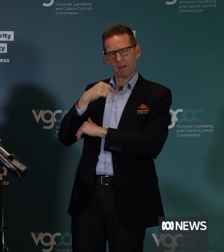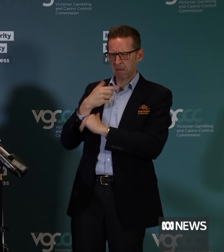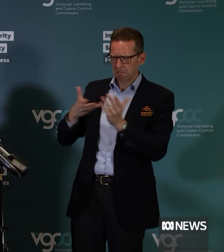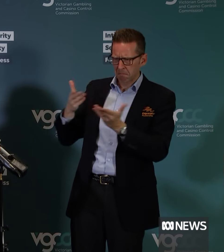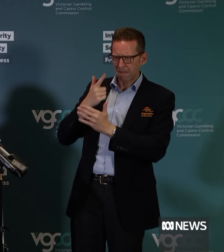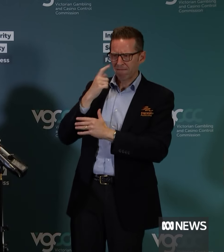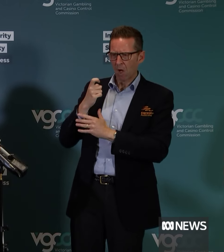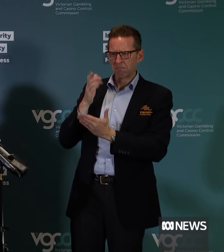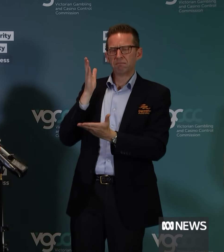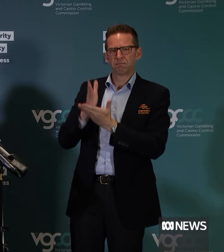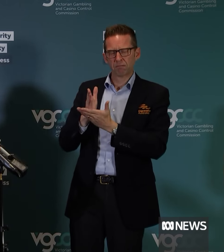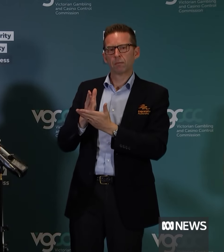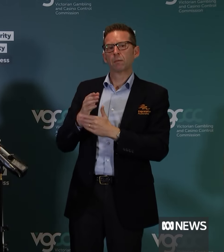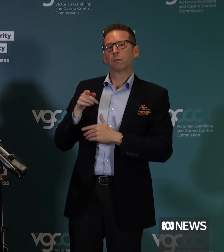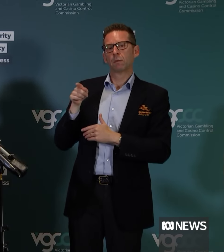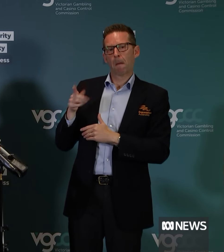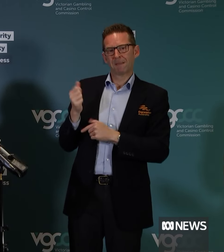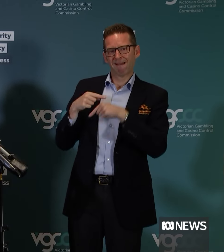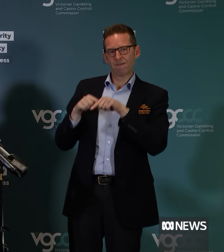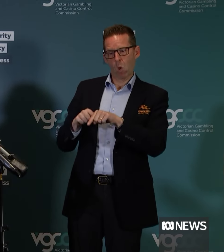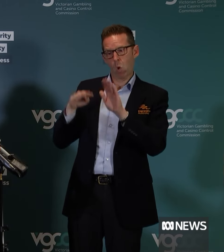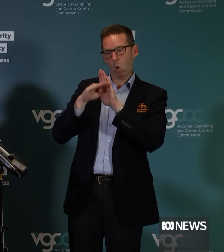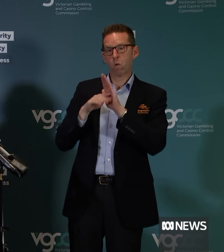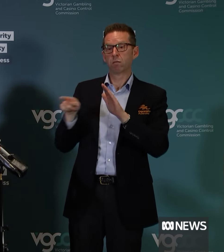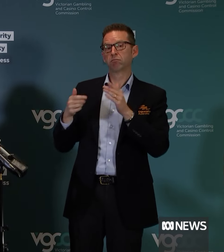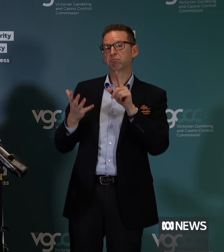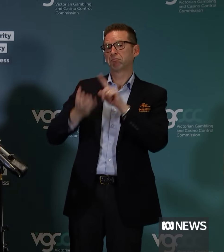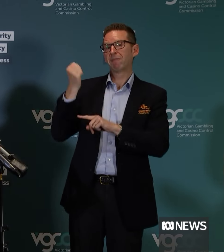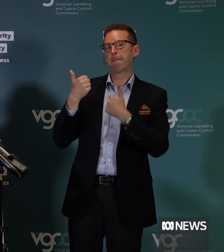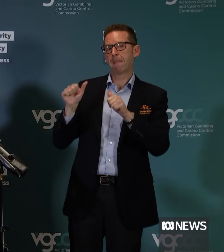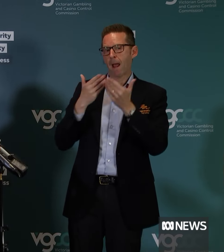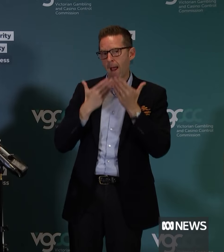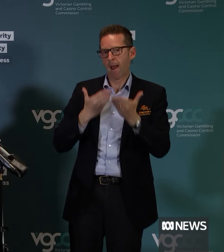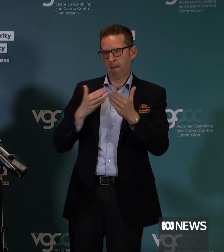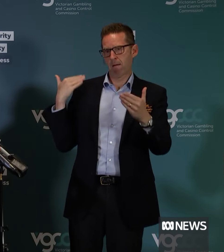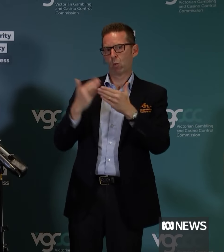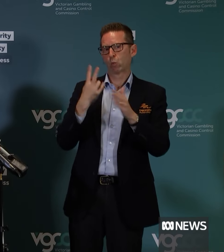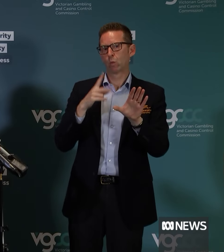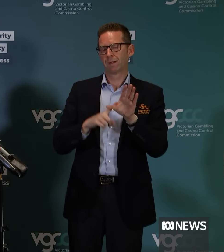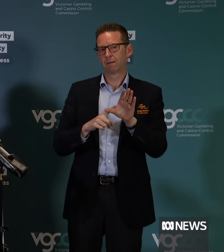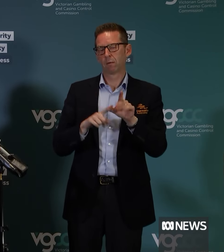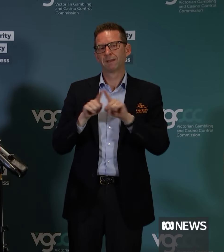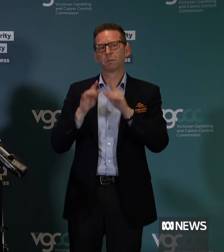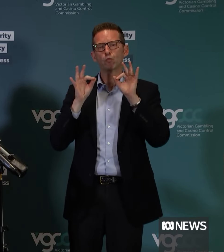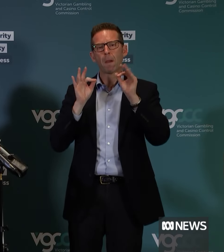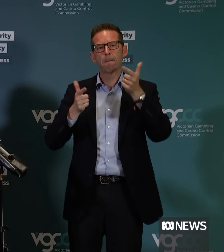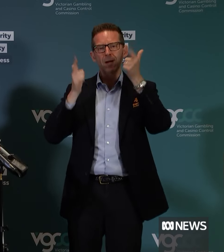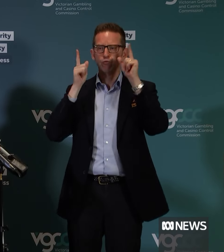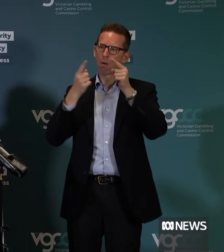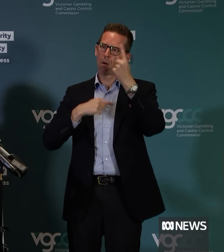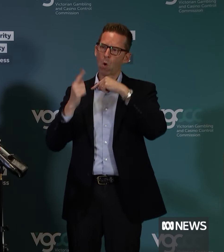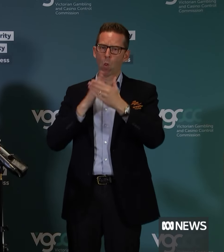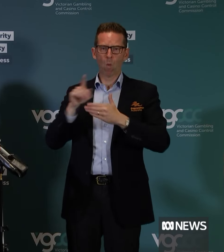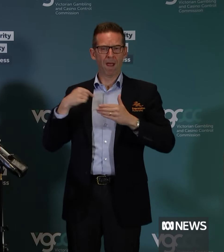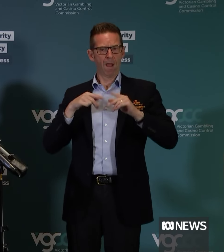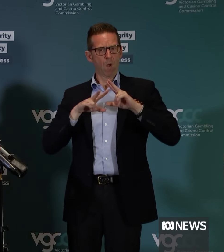substantiating that the various suitability requirements have been met. As the special manager has reported during our investigations, we